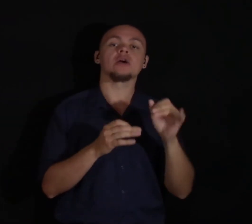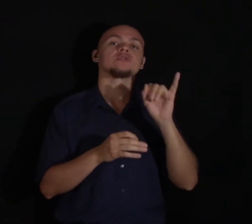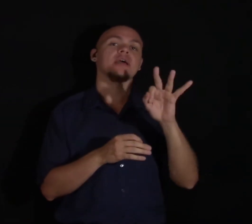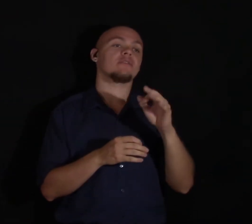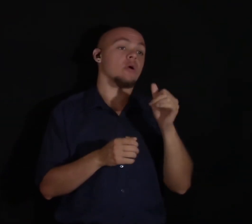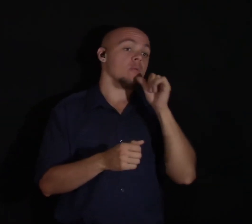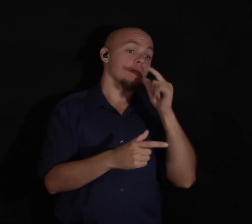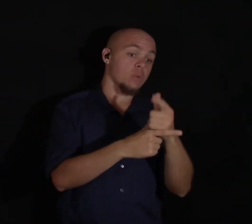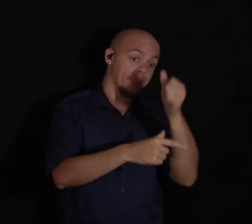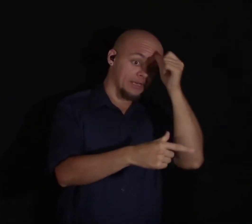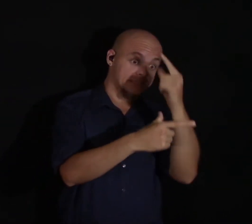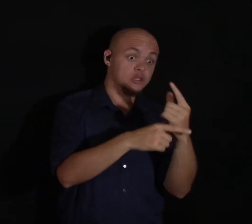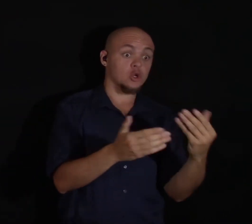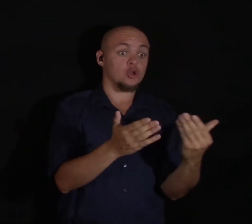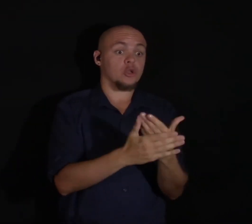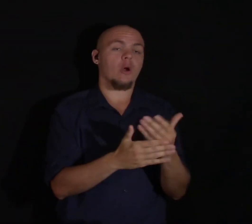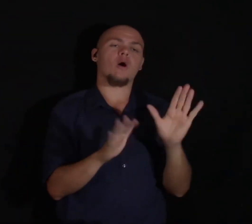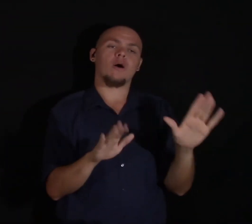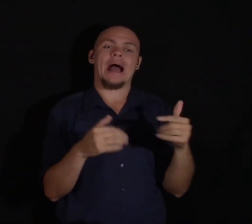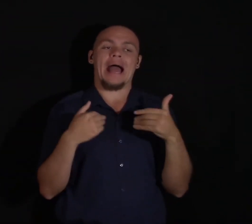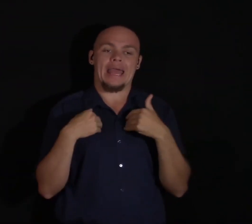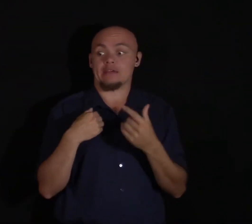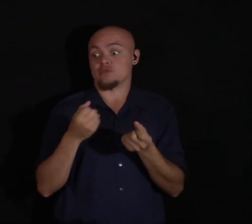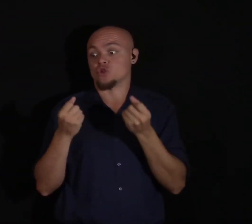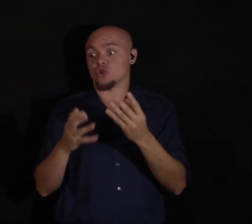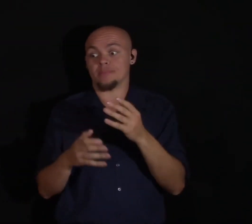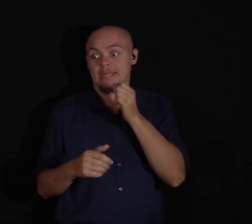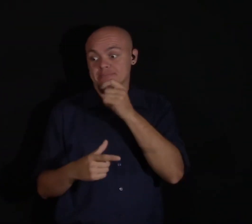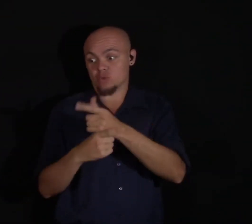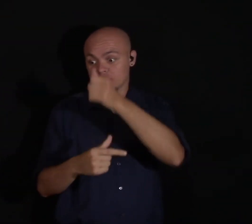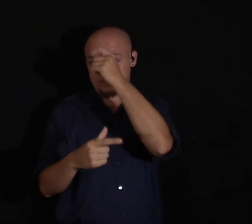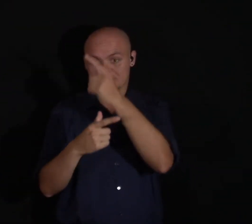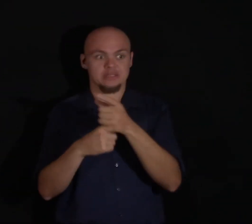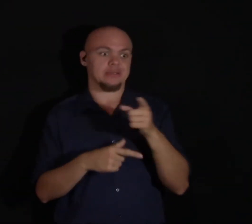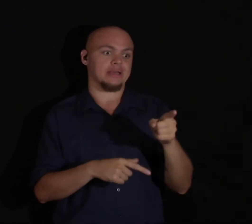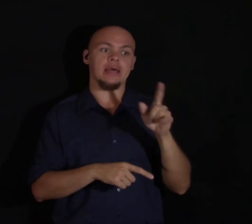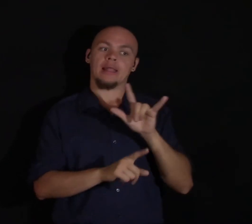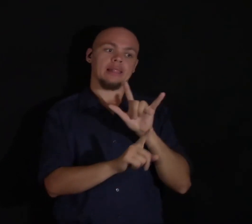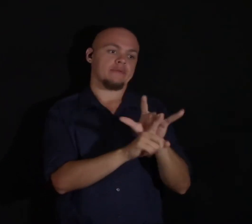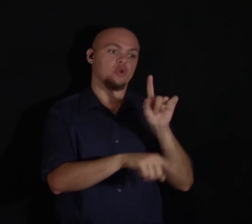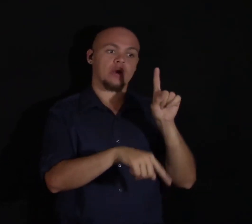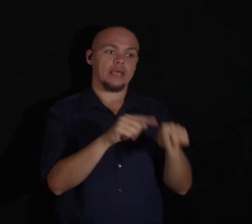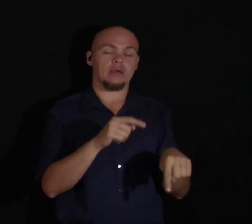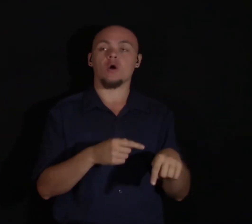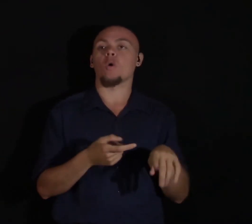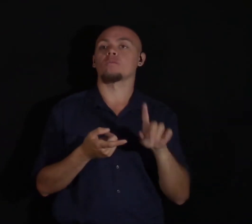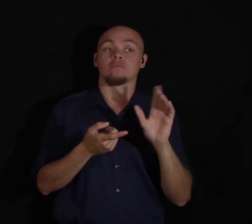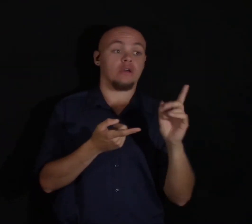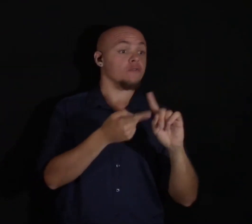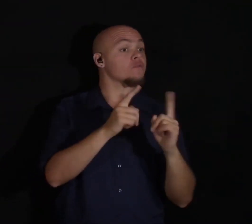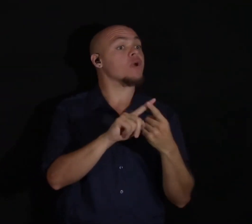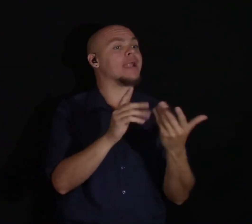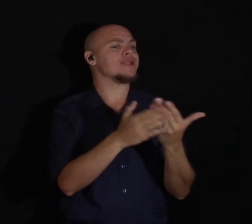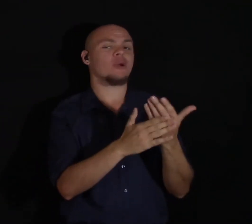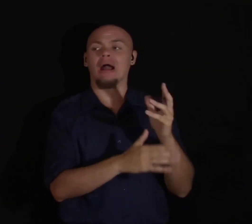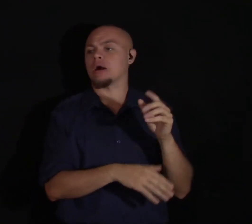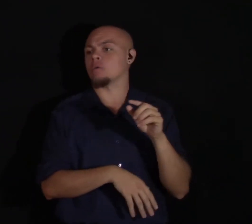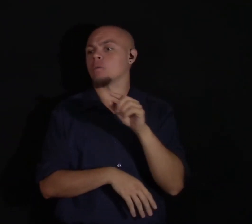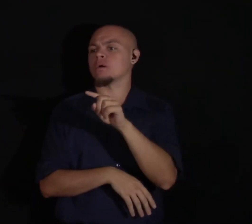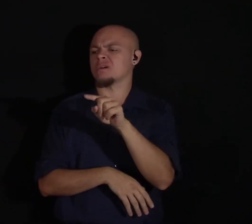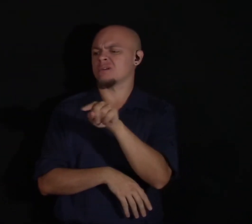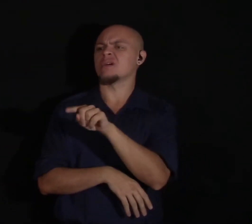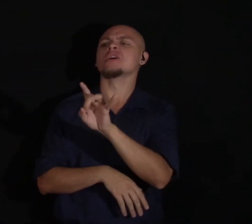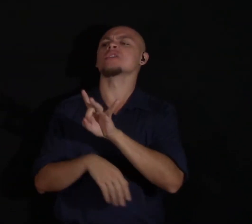sister and you're not like, "Oh, I'm sorry, I have enough siblings already. I can't love you." You get a new friend. "Oh, sorry, one of your other friends has to go.